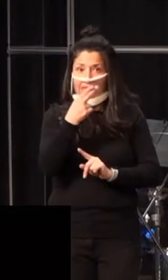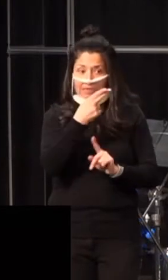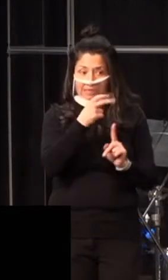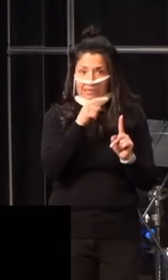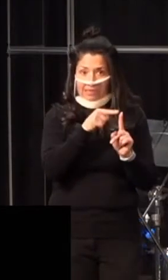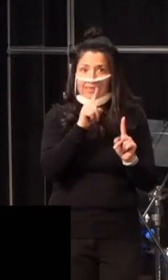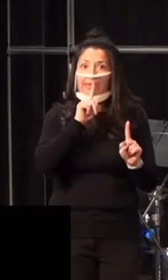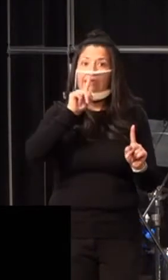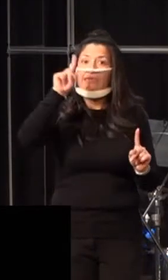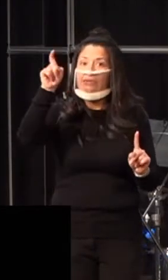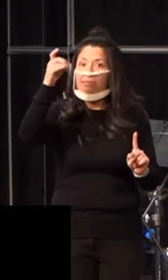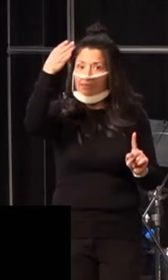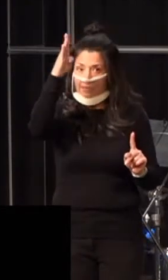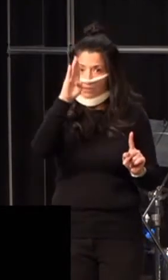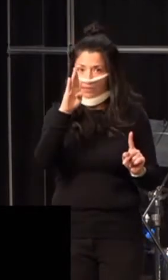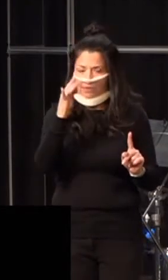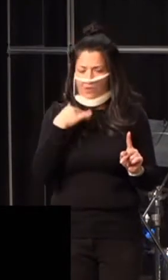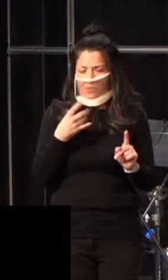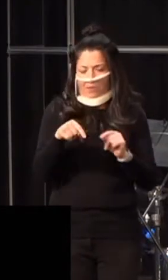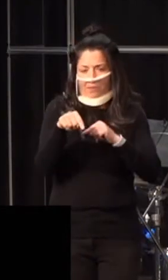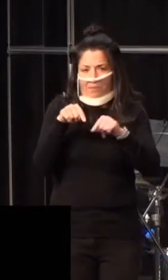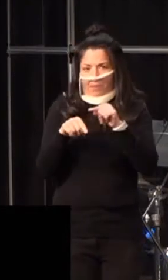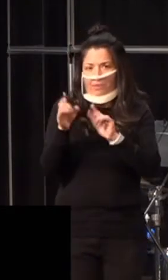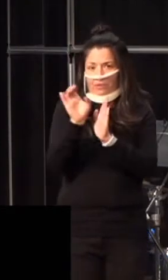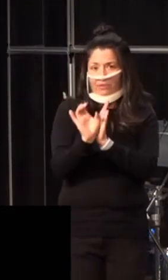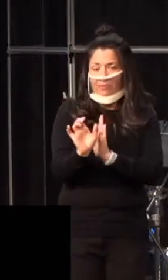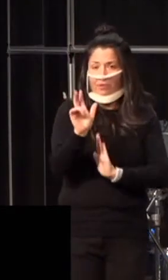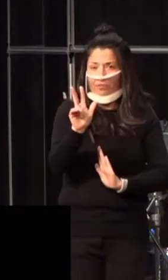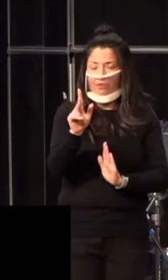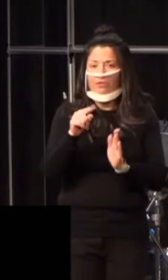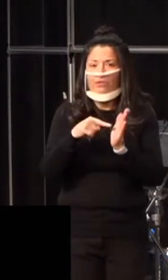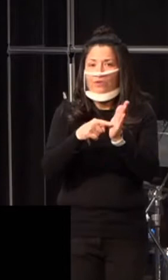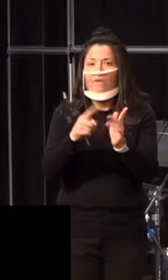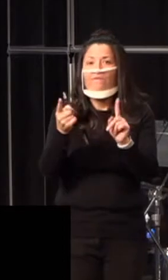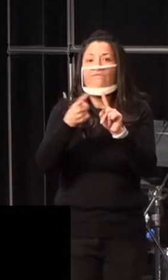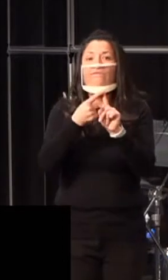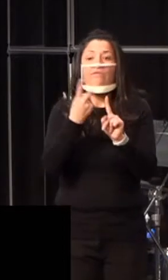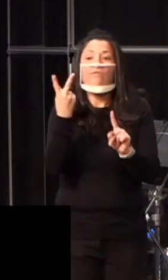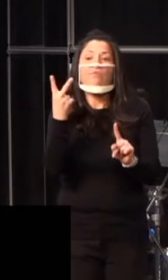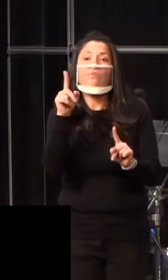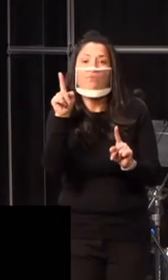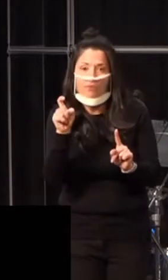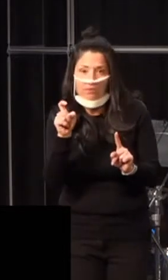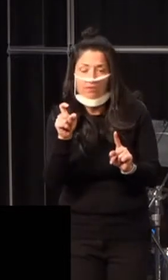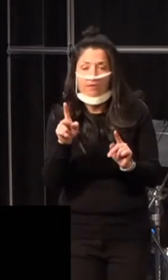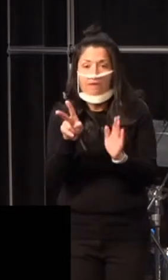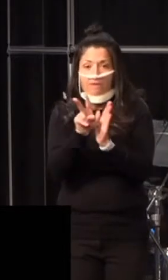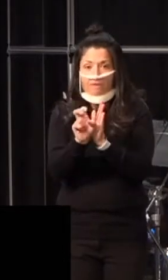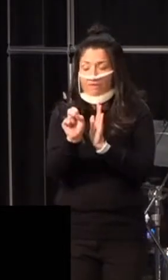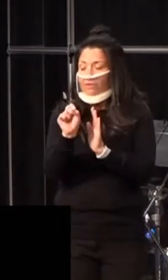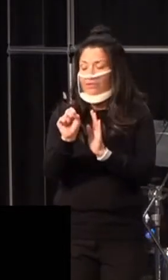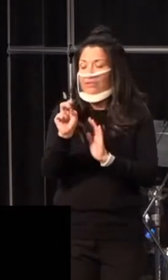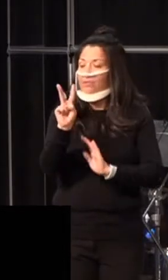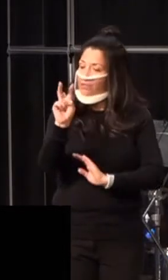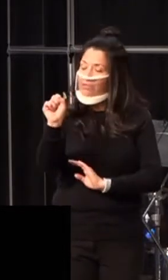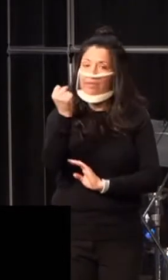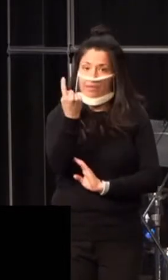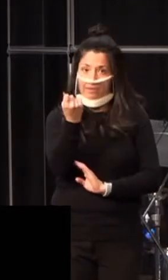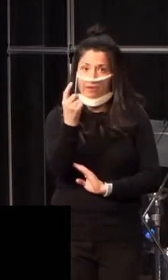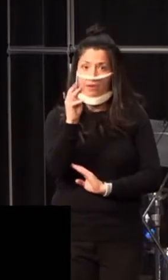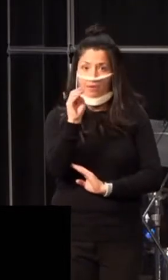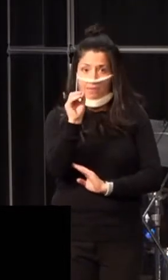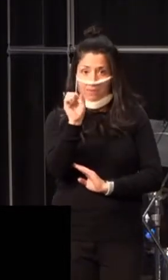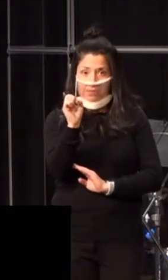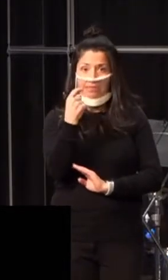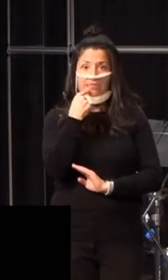up a little bit to chapter 3 and point out a couple verses to show you the first two things he says. In verse 11, Moses said to